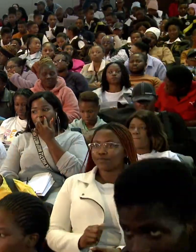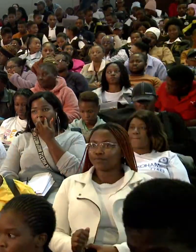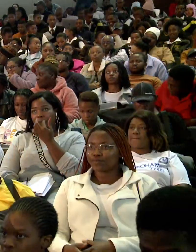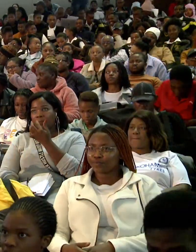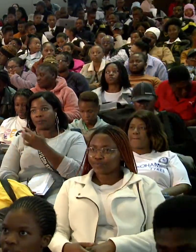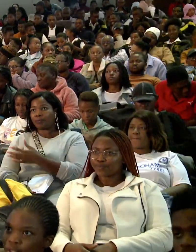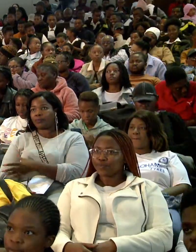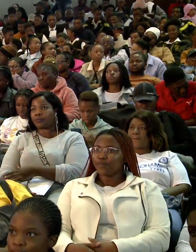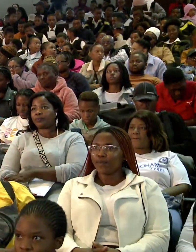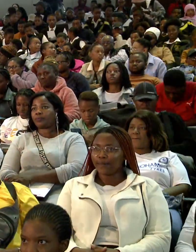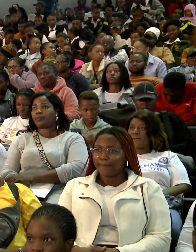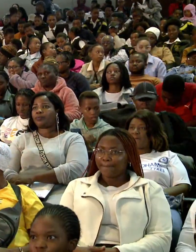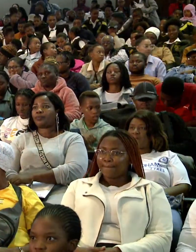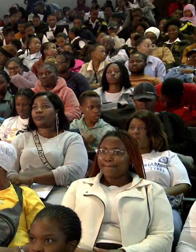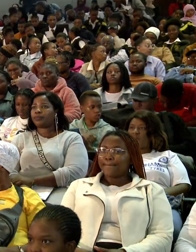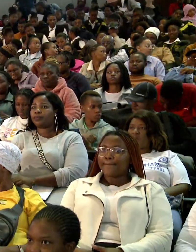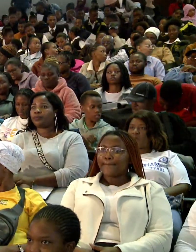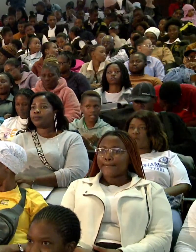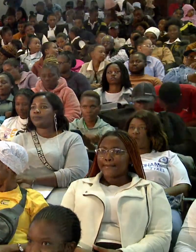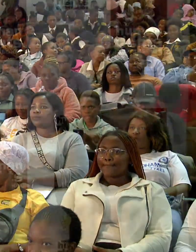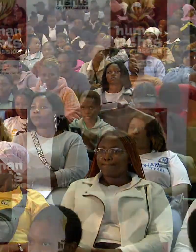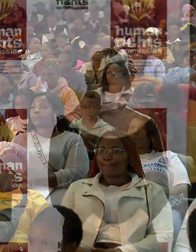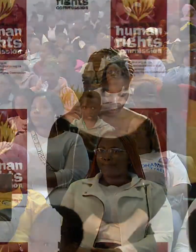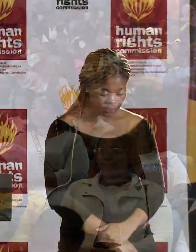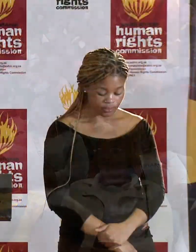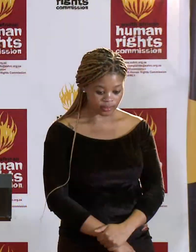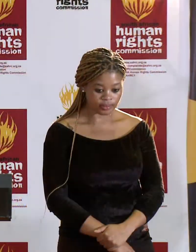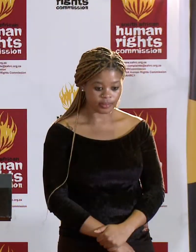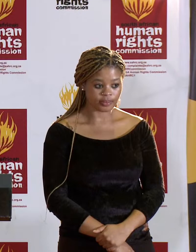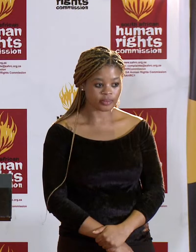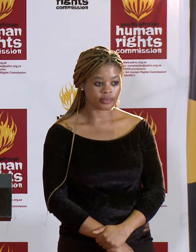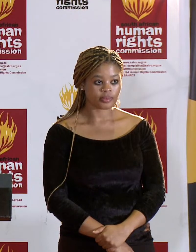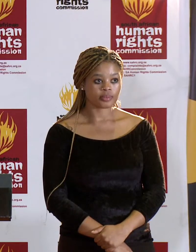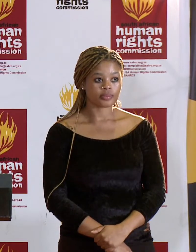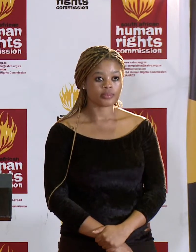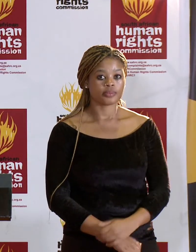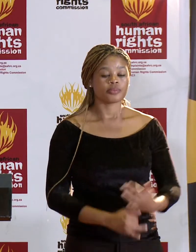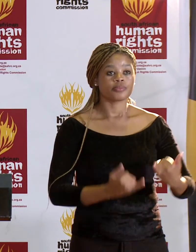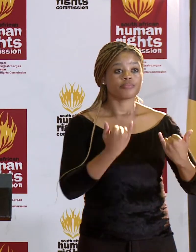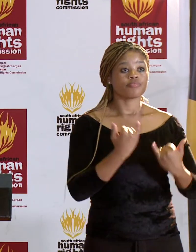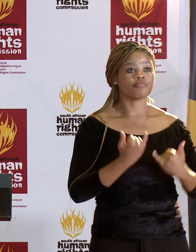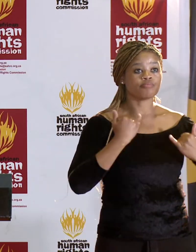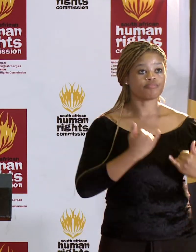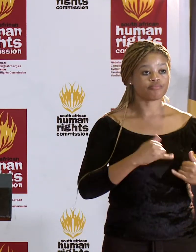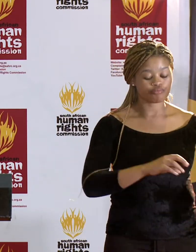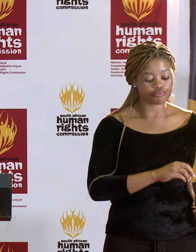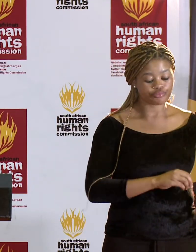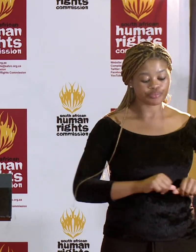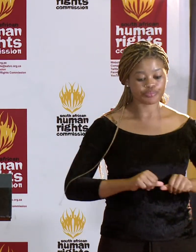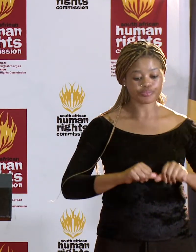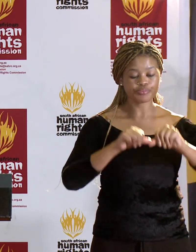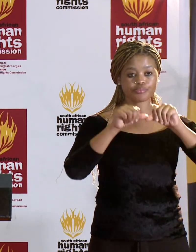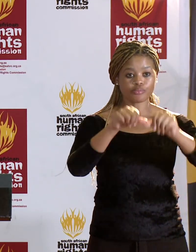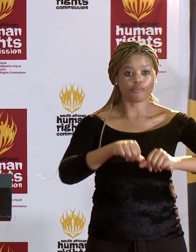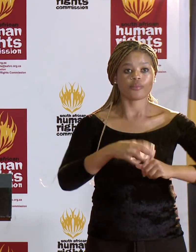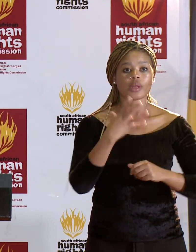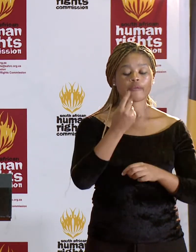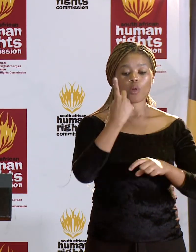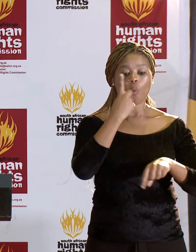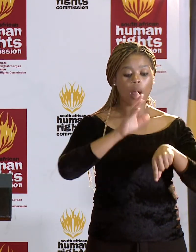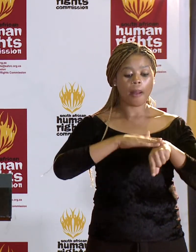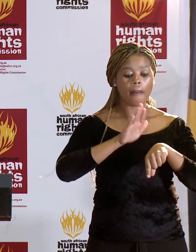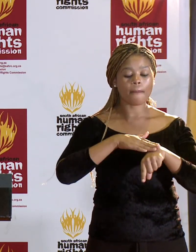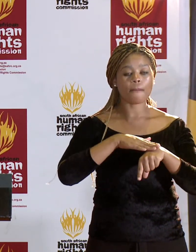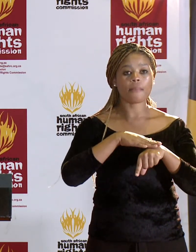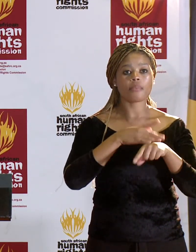Thank you for that. All right, so can we move on quickly? We have one more opening